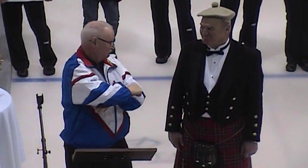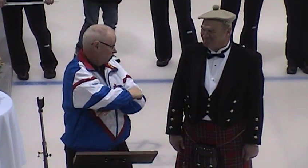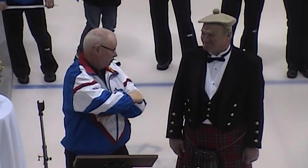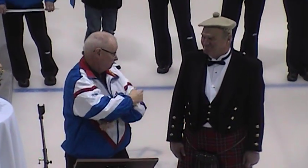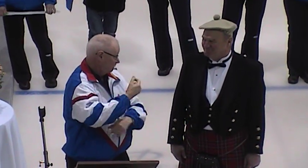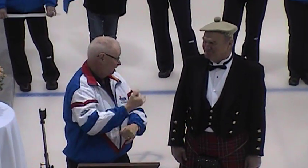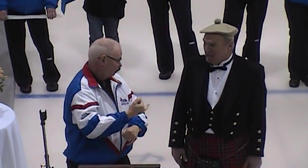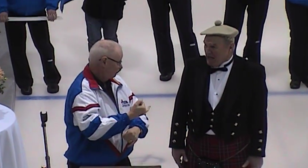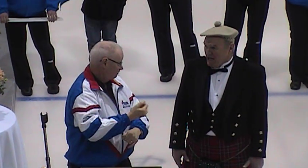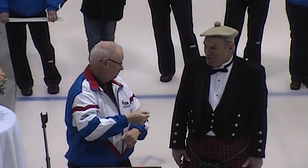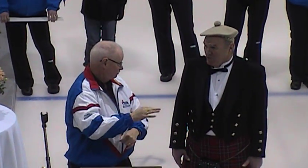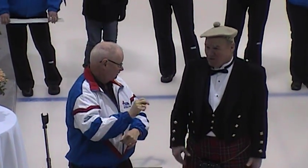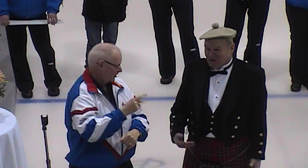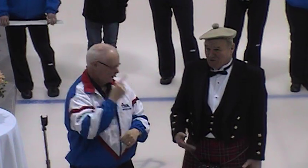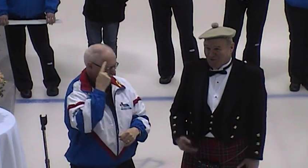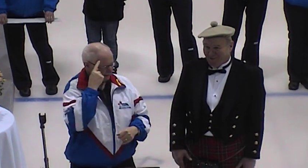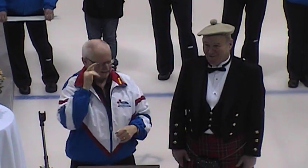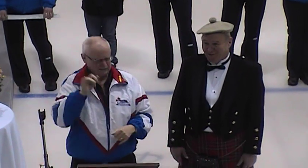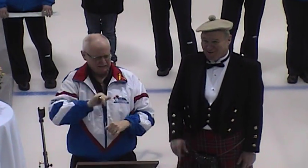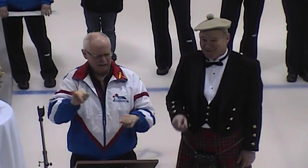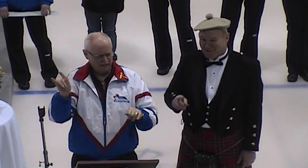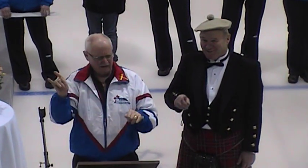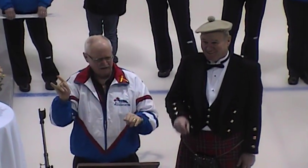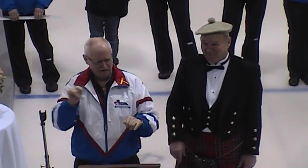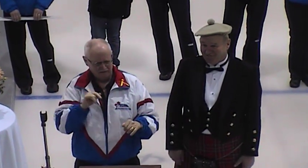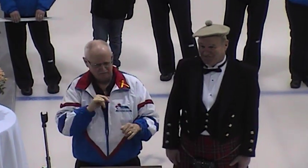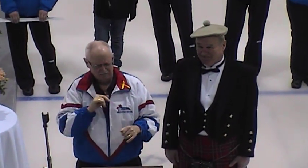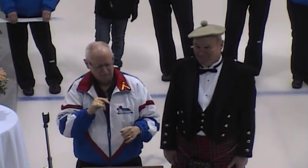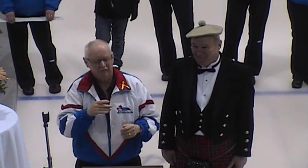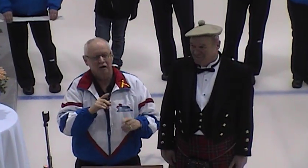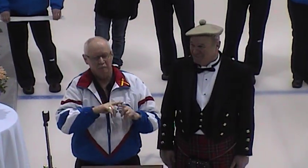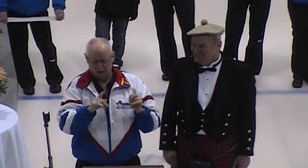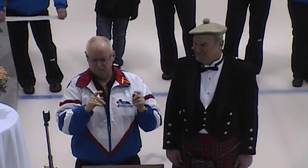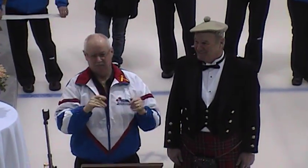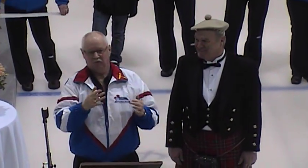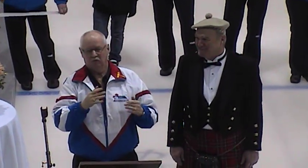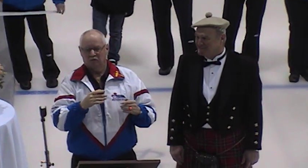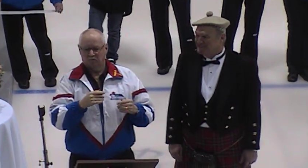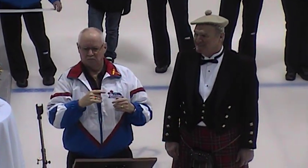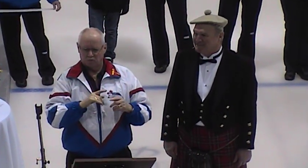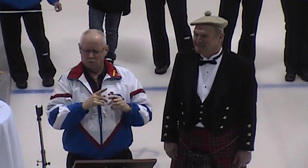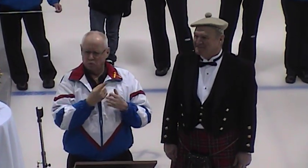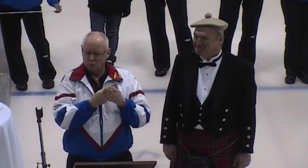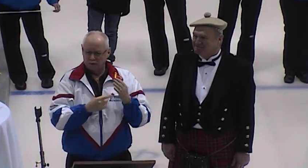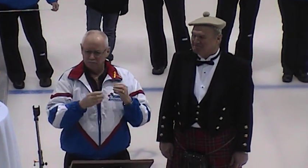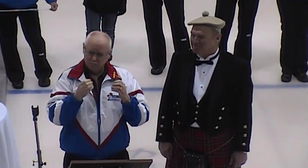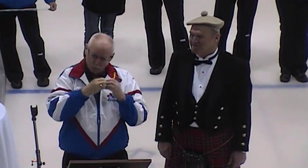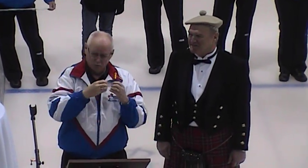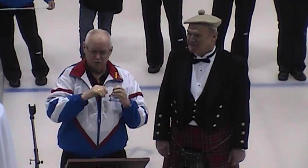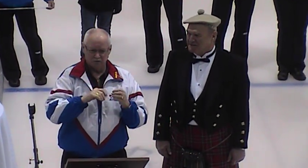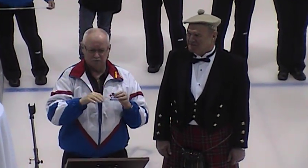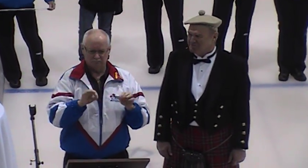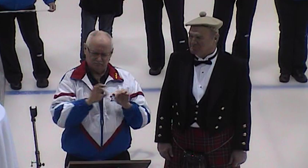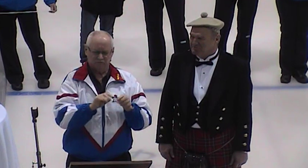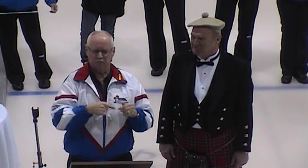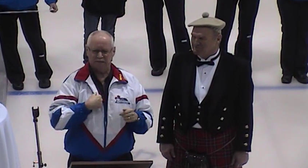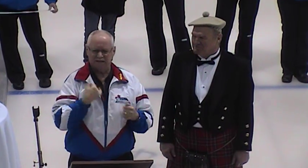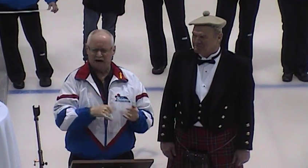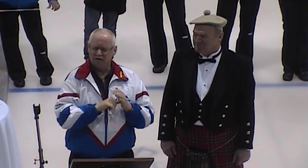And I think, I don't even know if that rink is still around or that curling rink has closed.